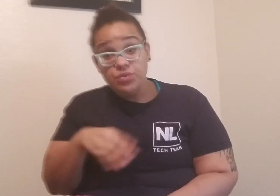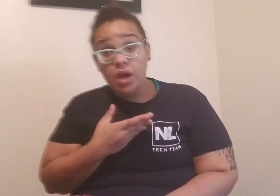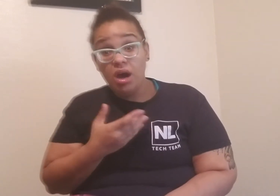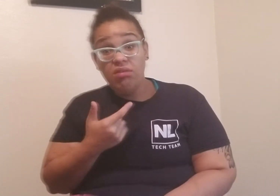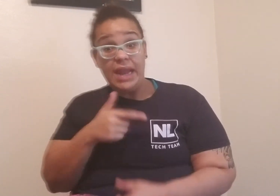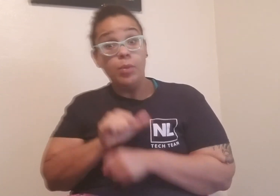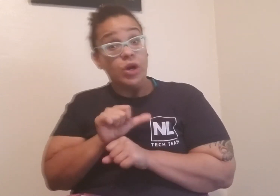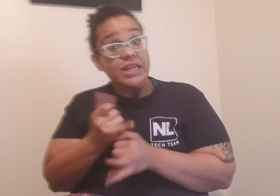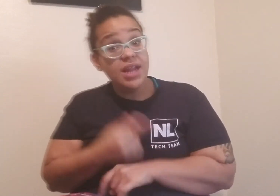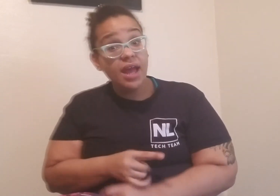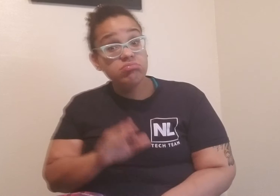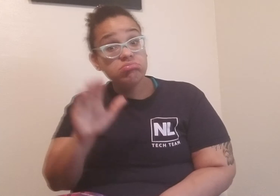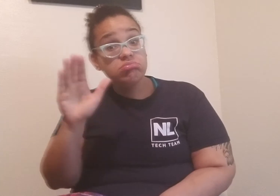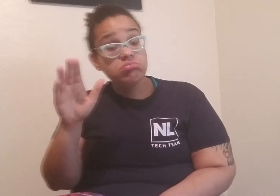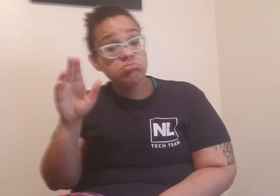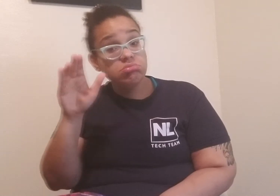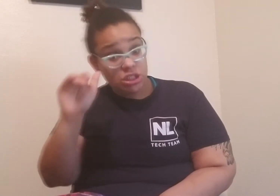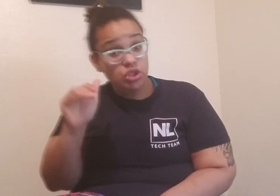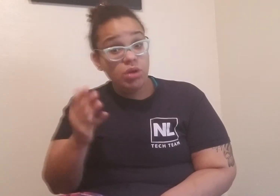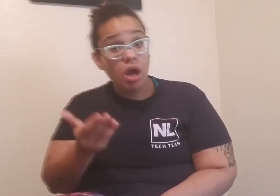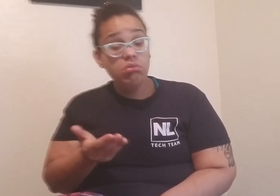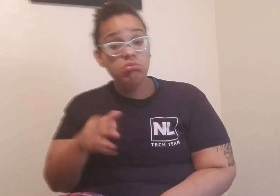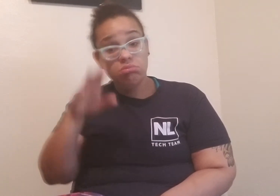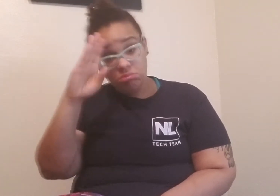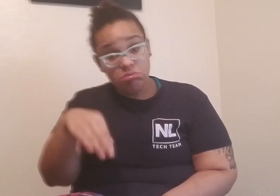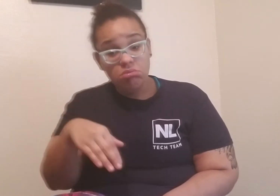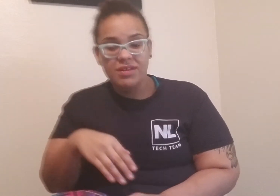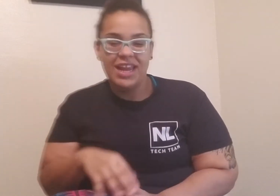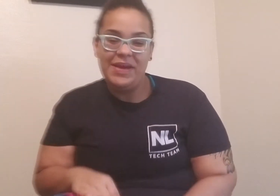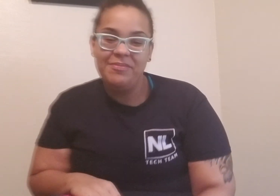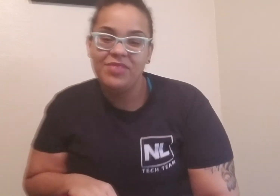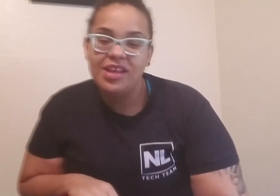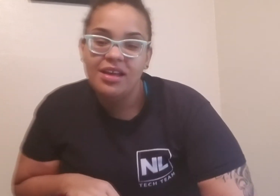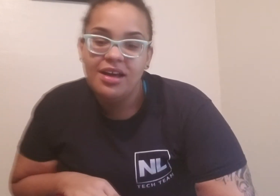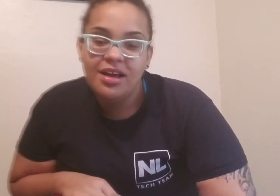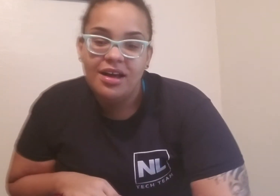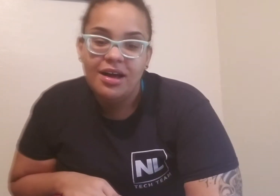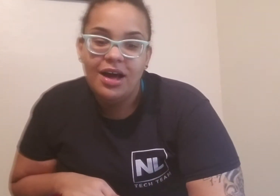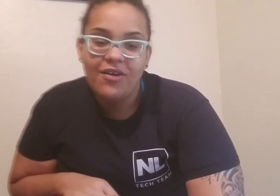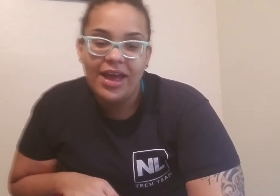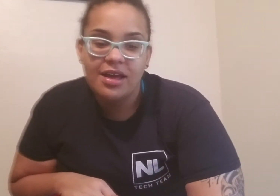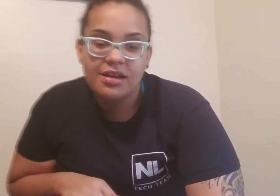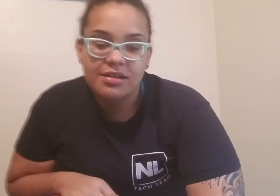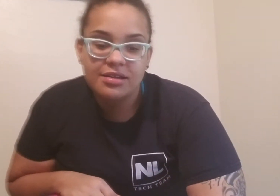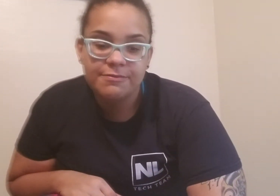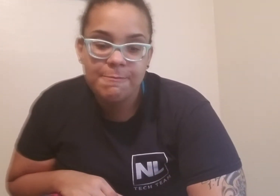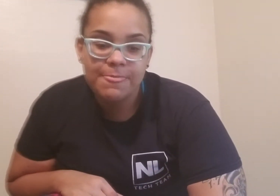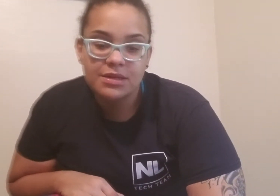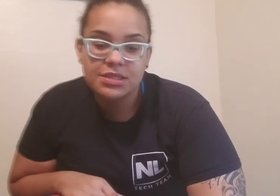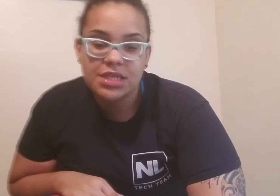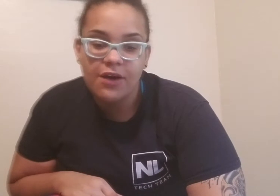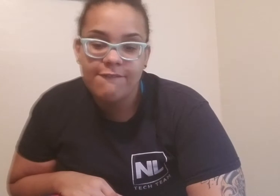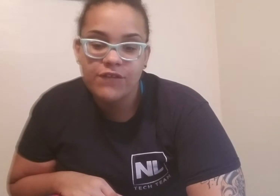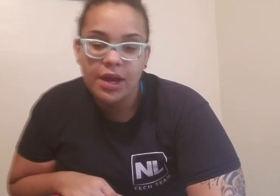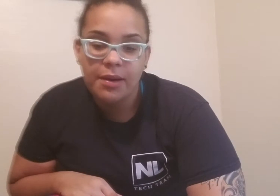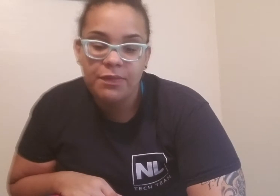know that I'm working today? Did you know? Anyway. Okay. So from